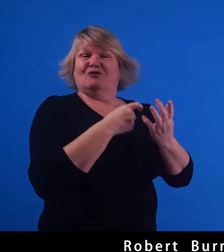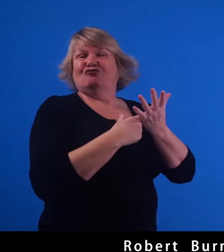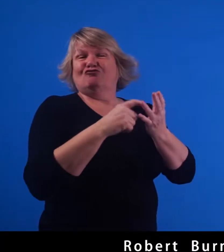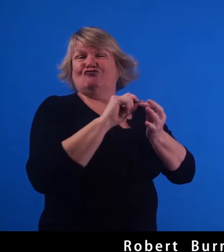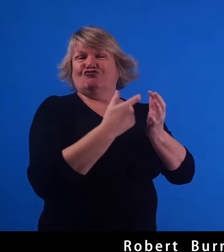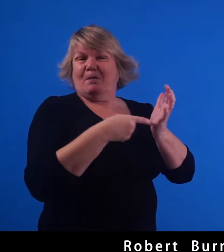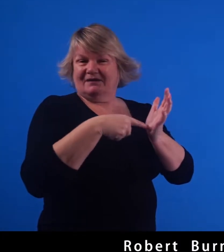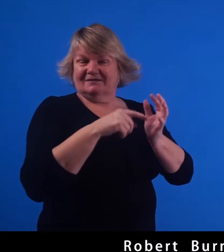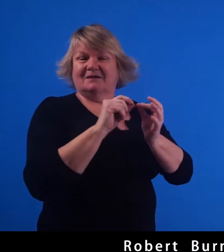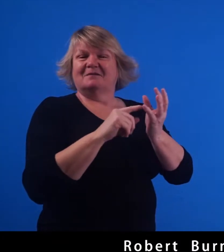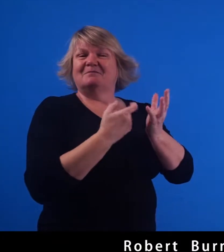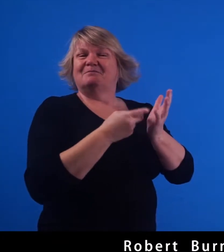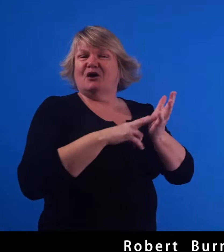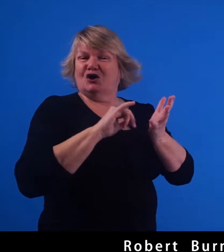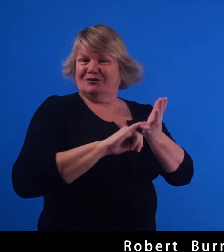Robert Burns,